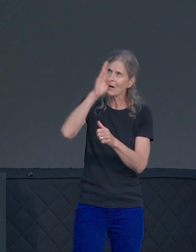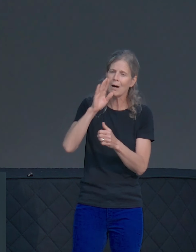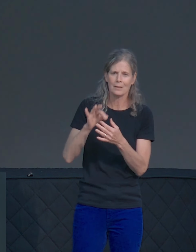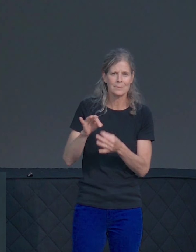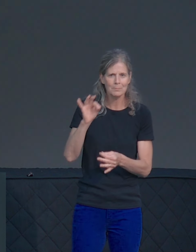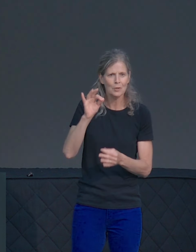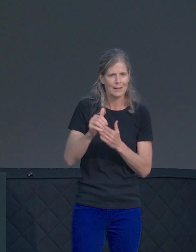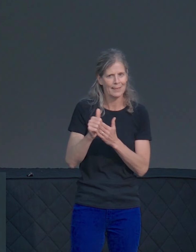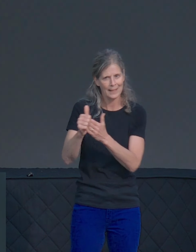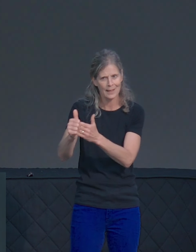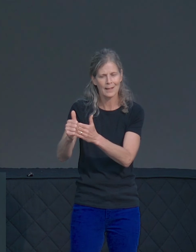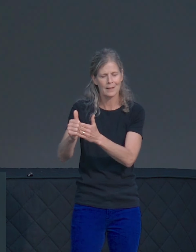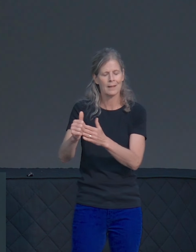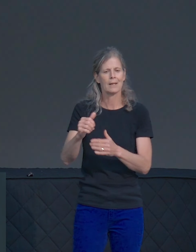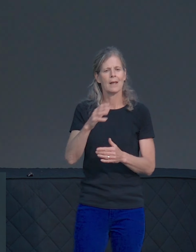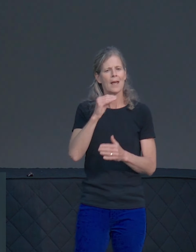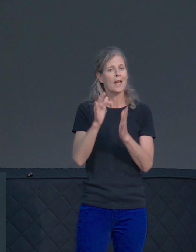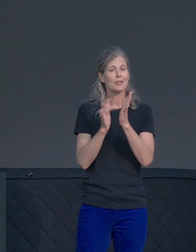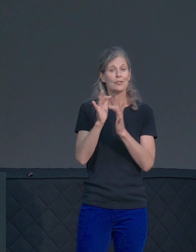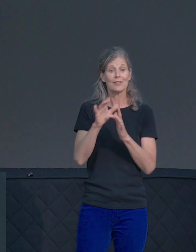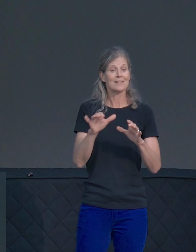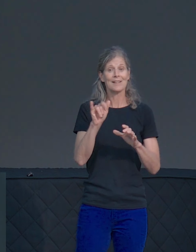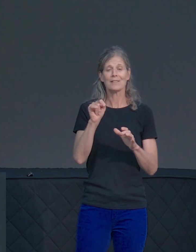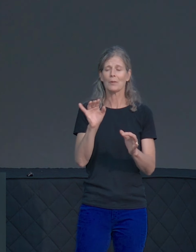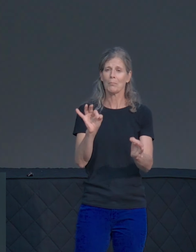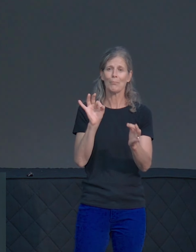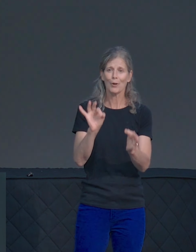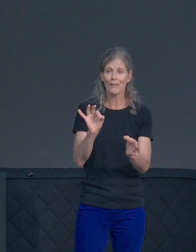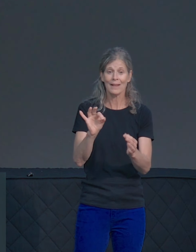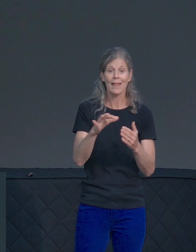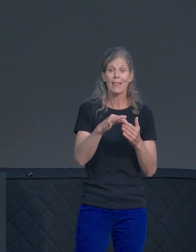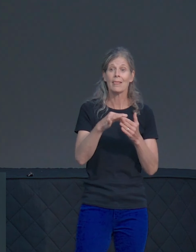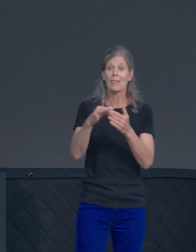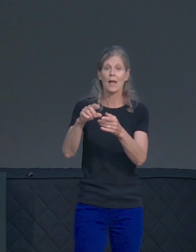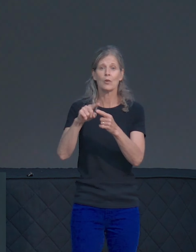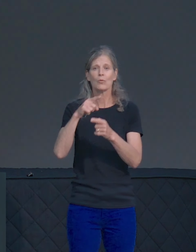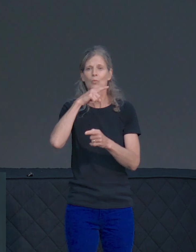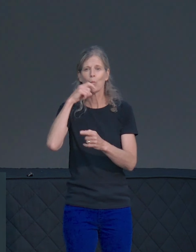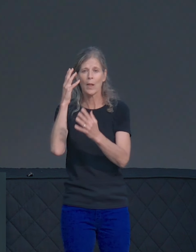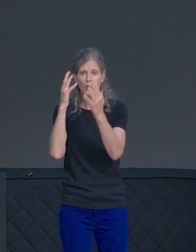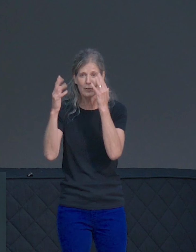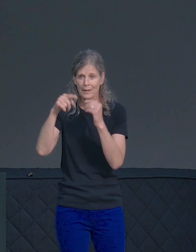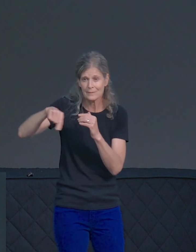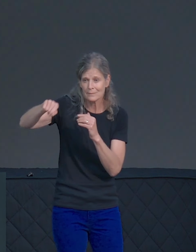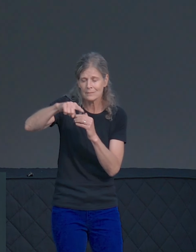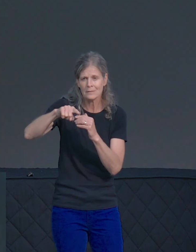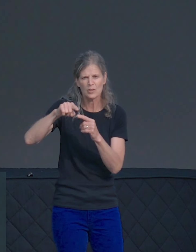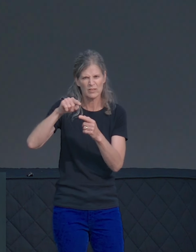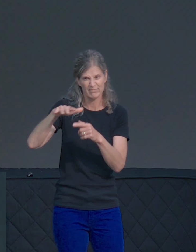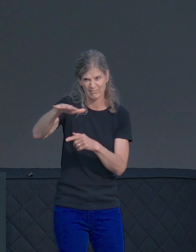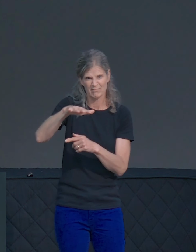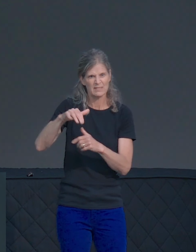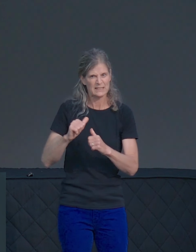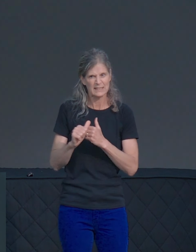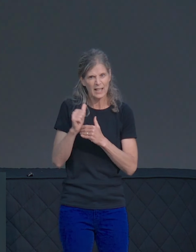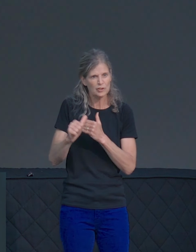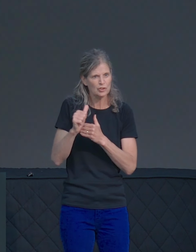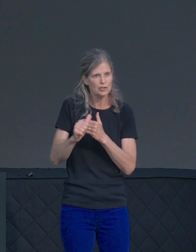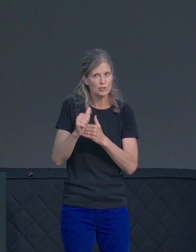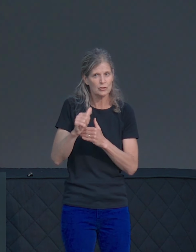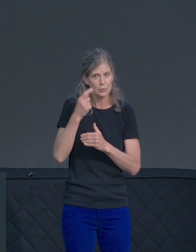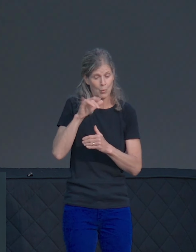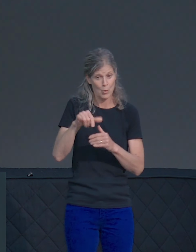Spirit. And Jesus does this perfectly as he's led into the wilderness toward danger. Notice the words